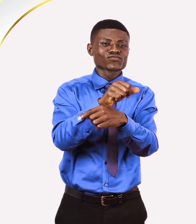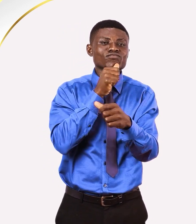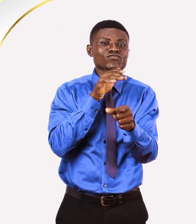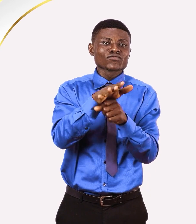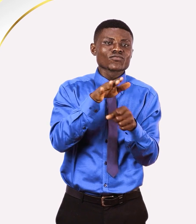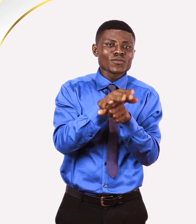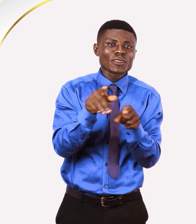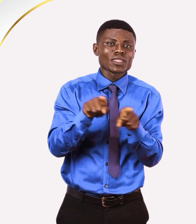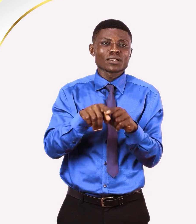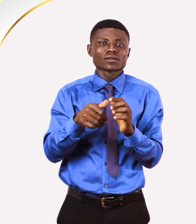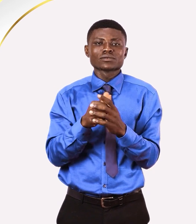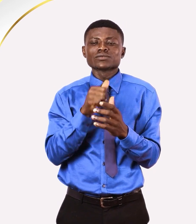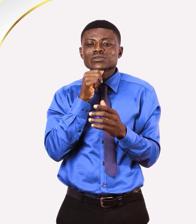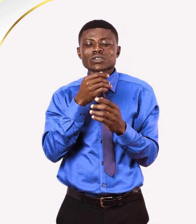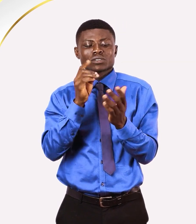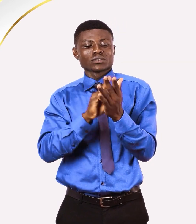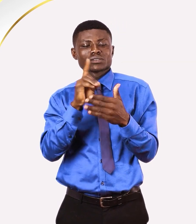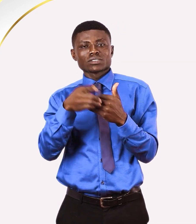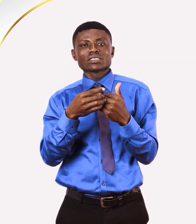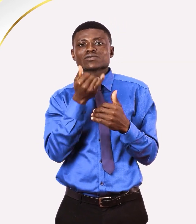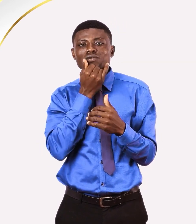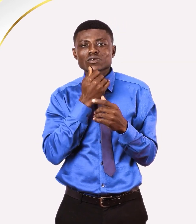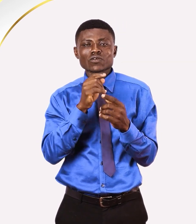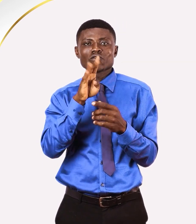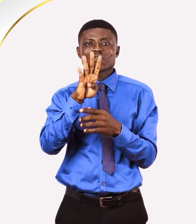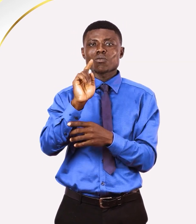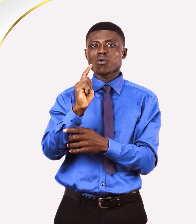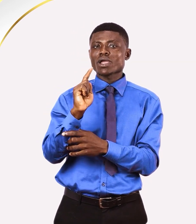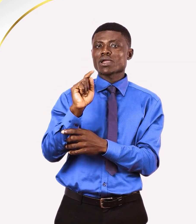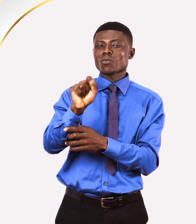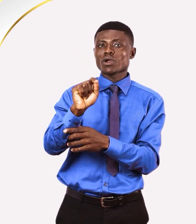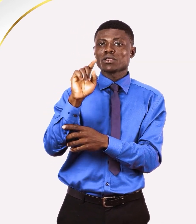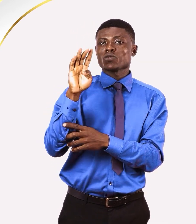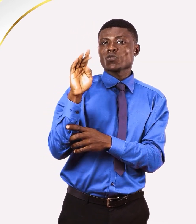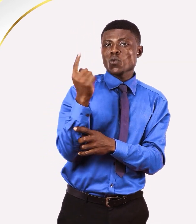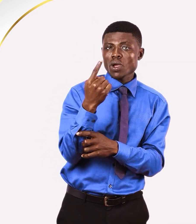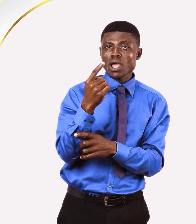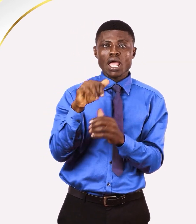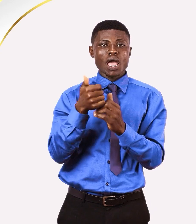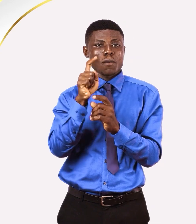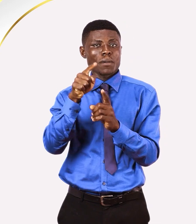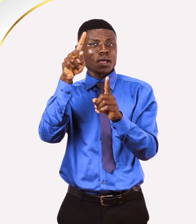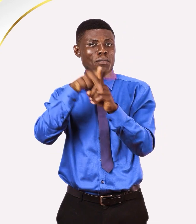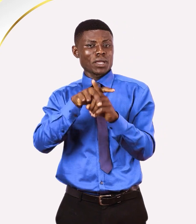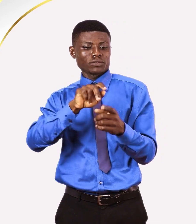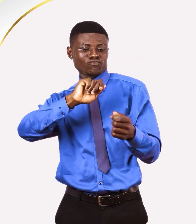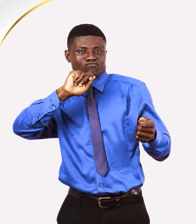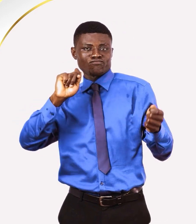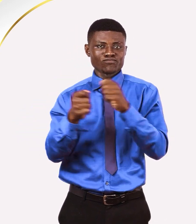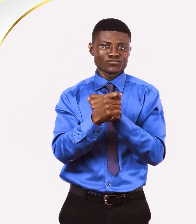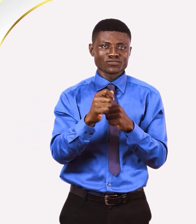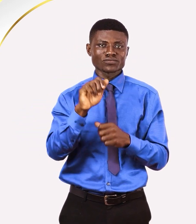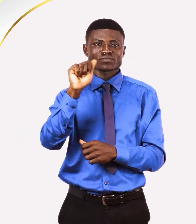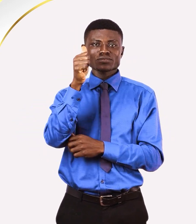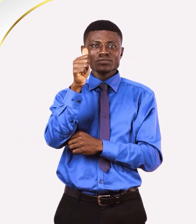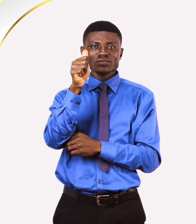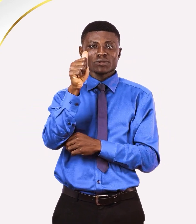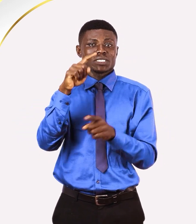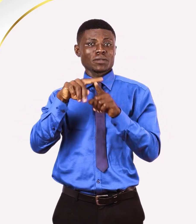misleading, incomplete, or out of date. 4.1. How to apply for an